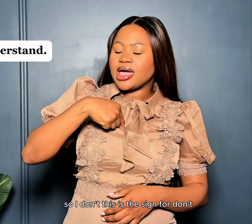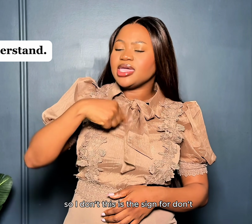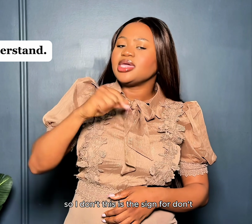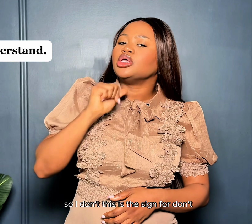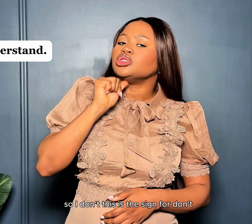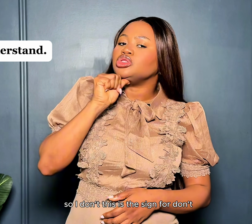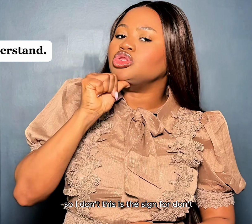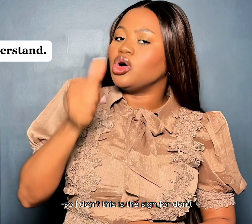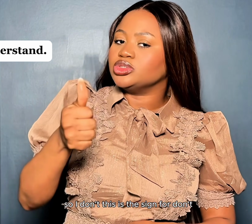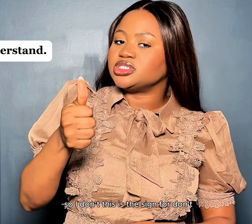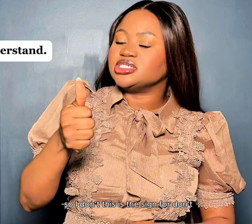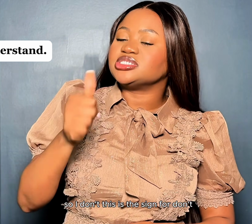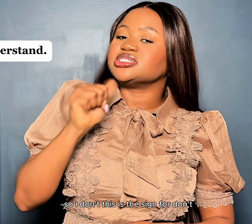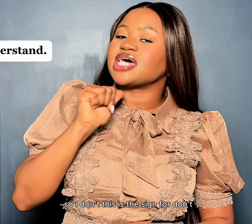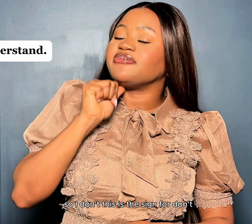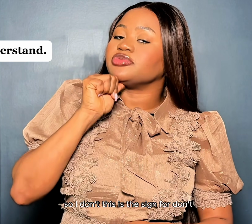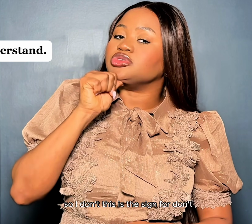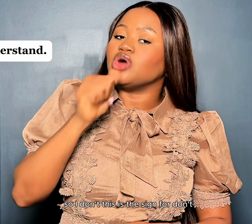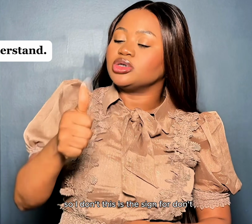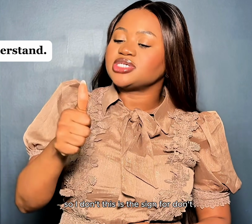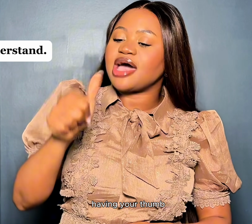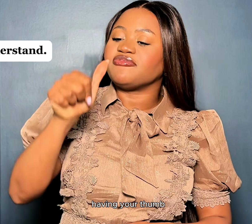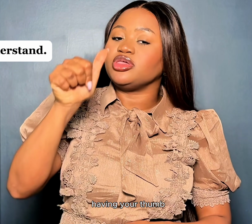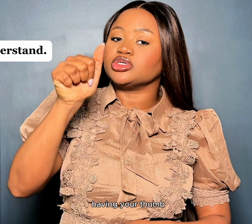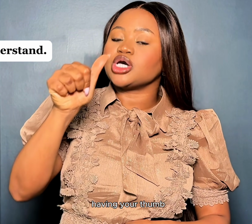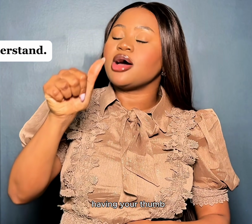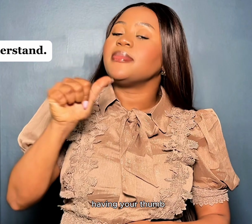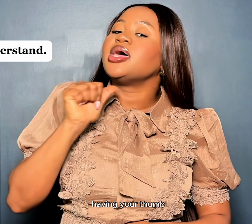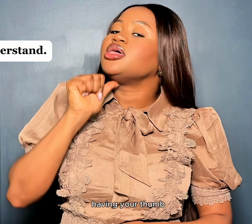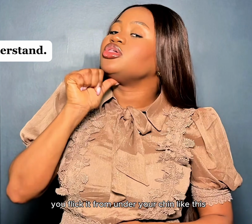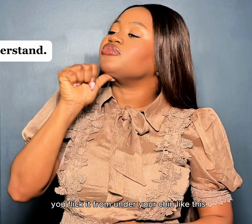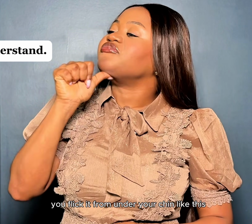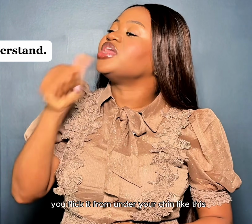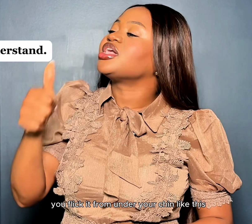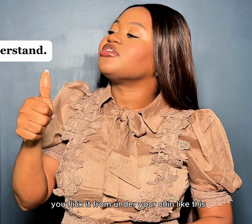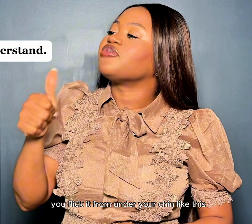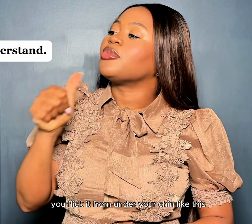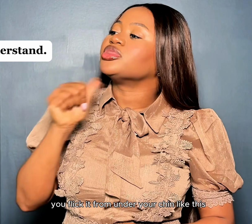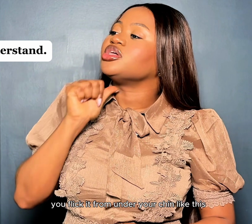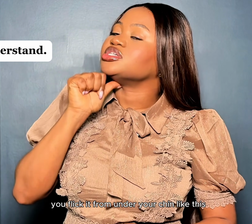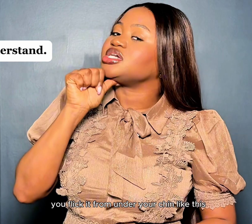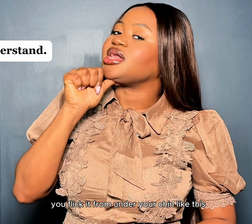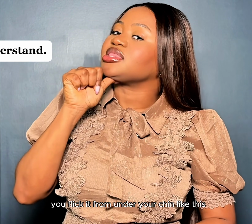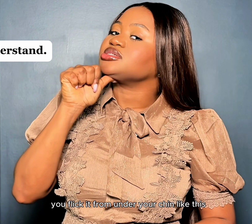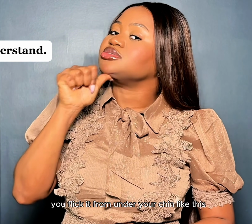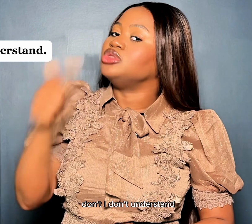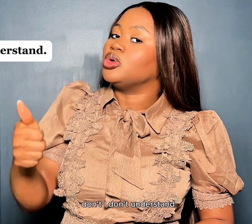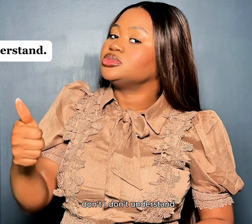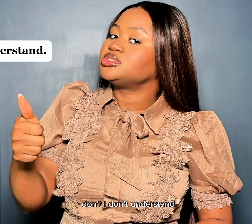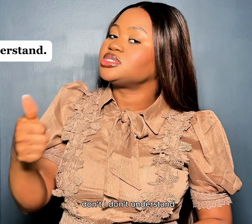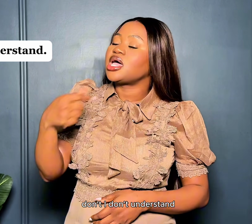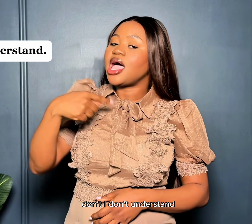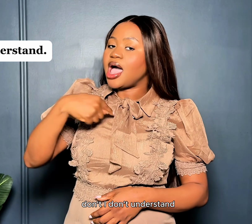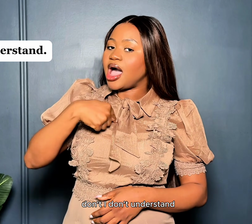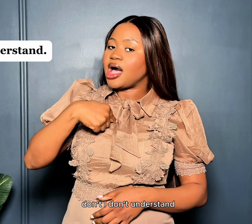I don't. This is a sign for don't. Having your thumb, you flick it from under your chin like this. Don't.